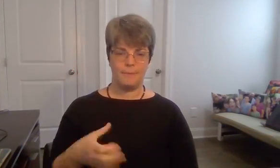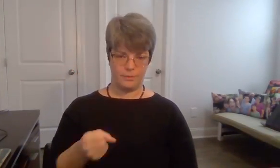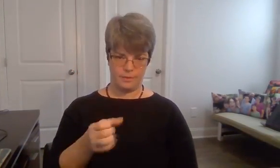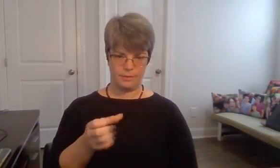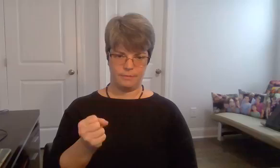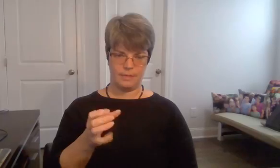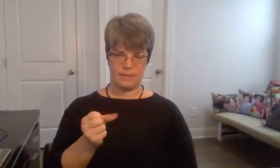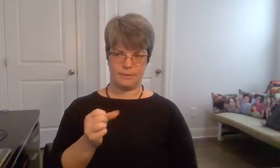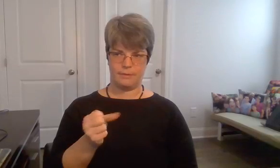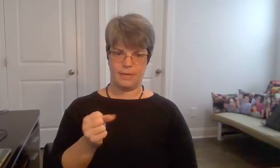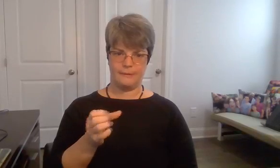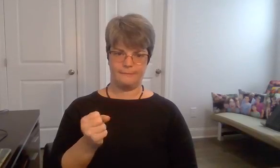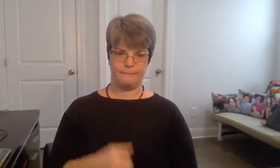Milk, we did that one already.